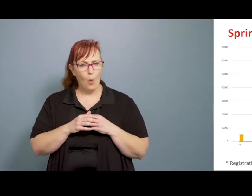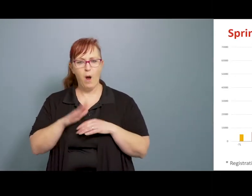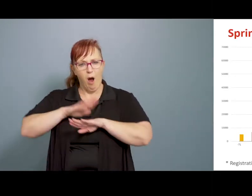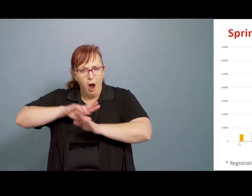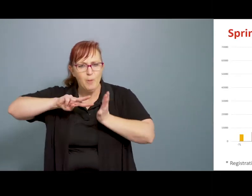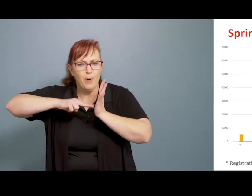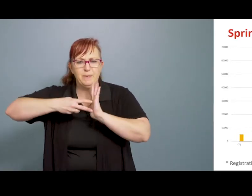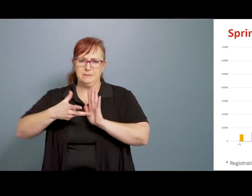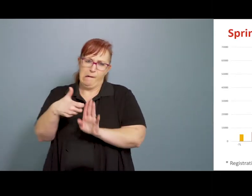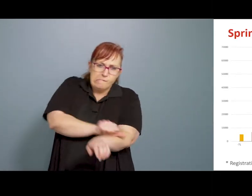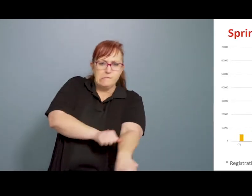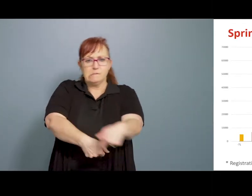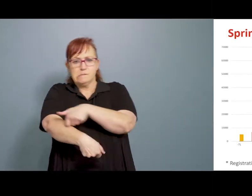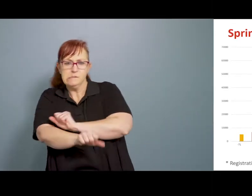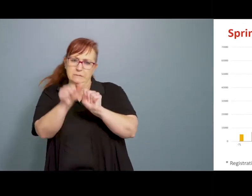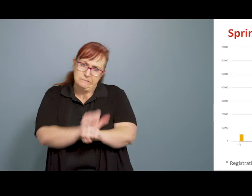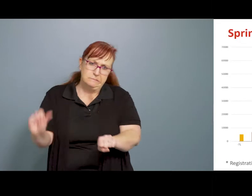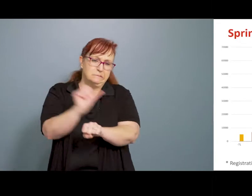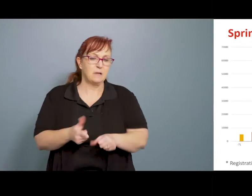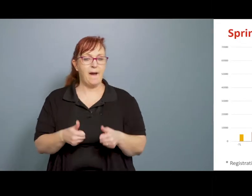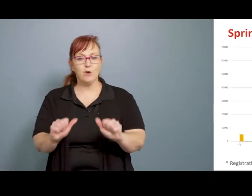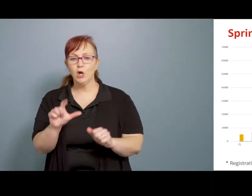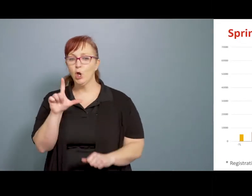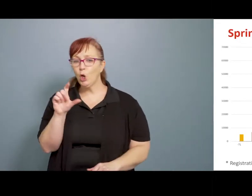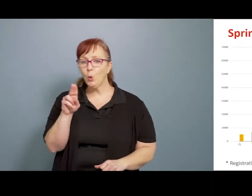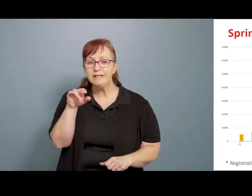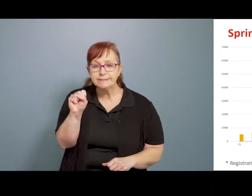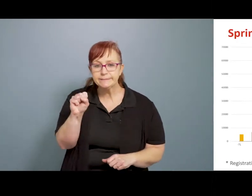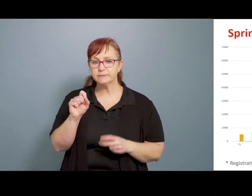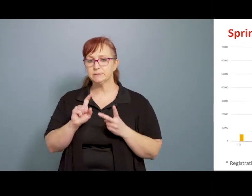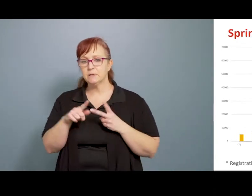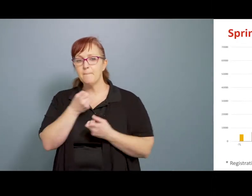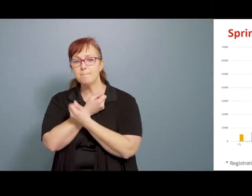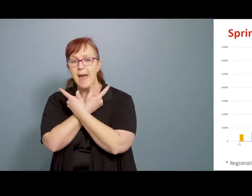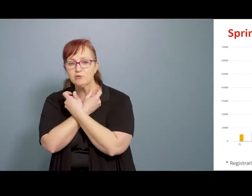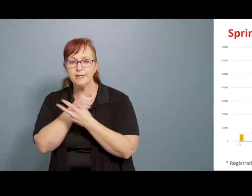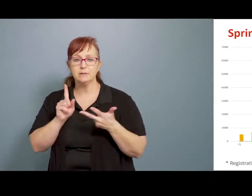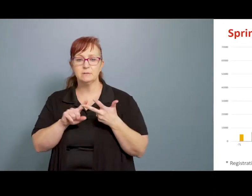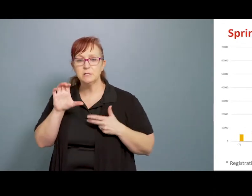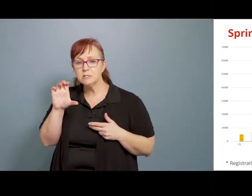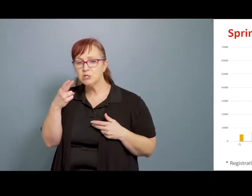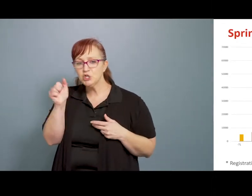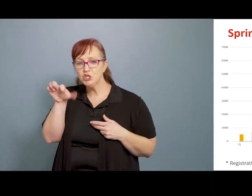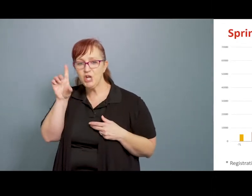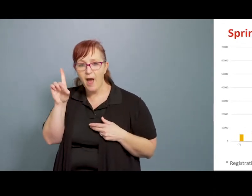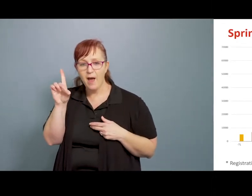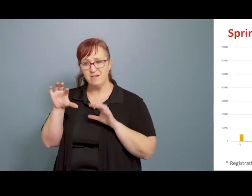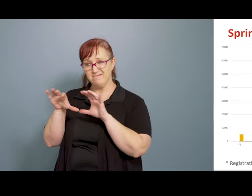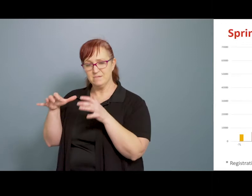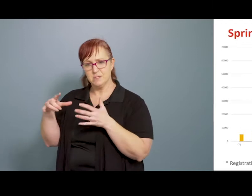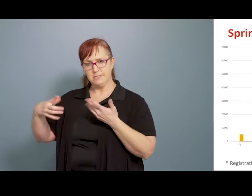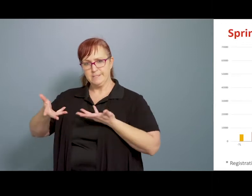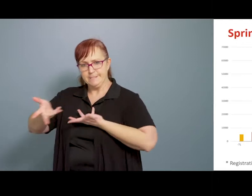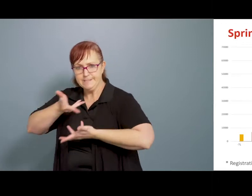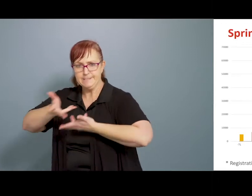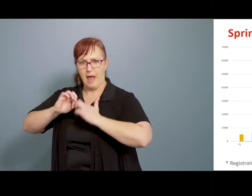intentional effort. Luis and Patrick and Chad and their teams got together and they created